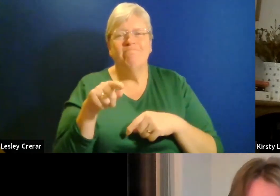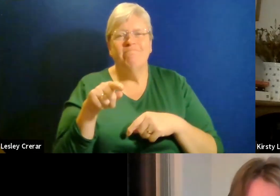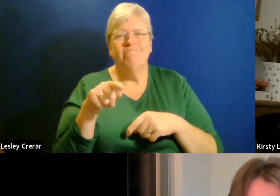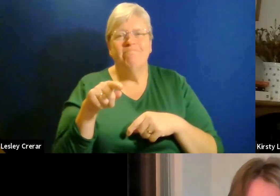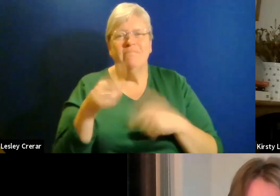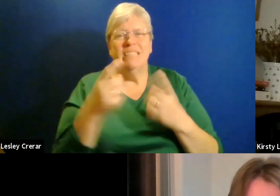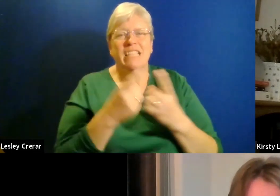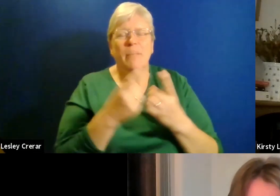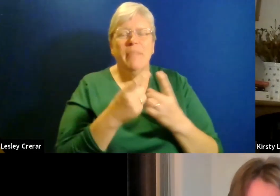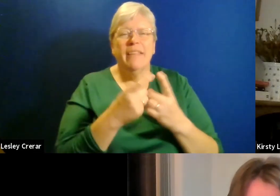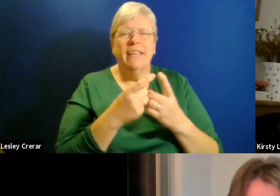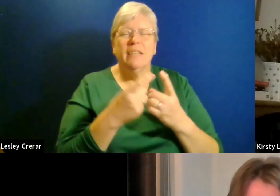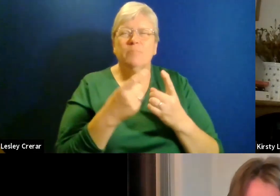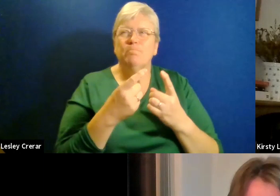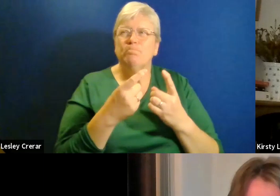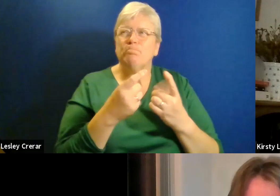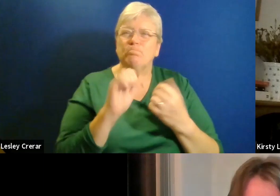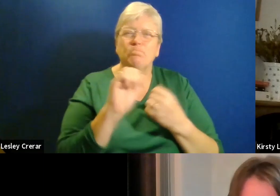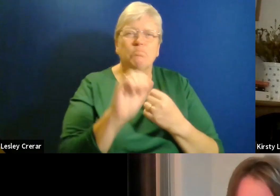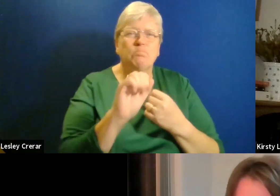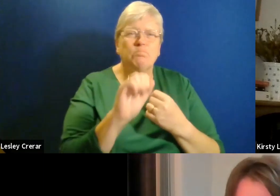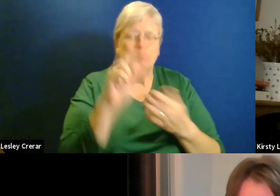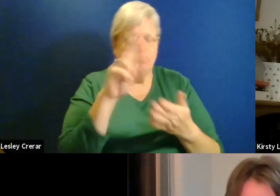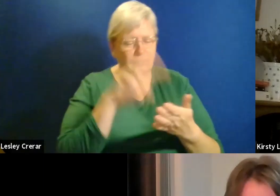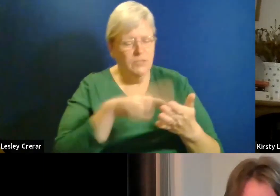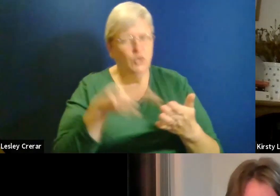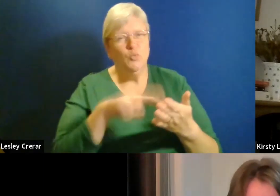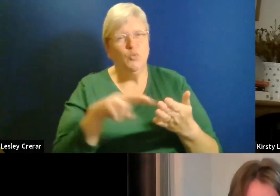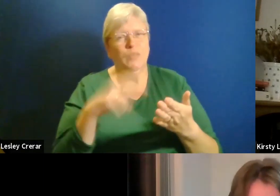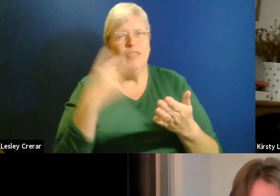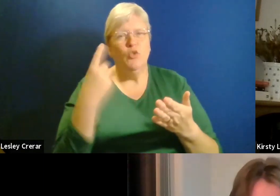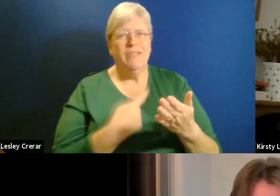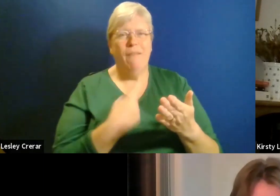something that you're looking at yourself. If you